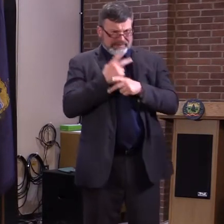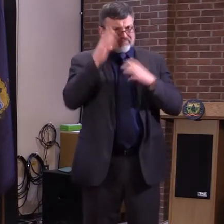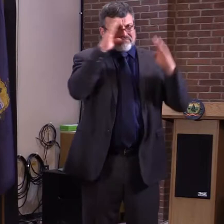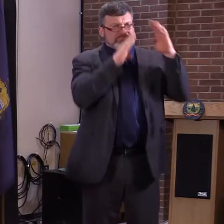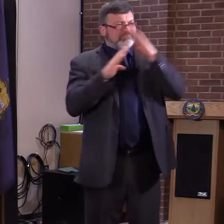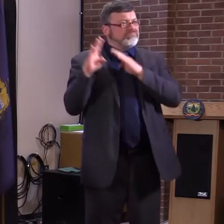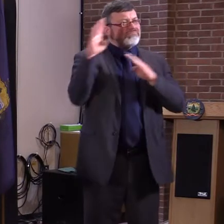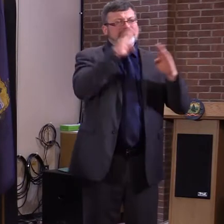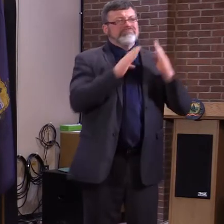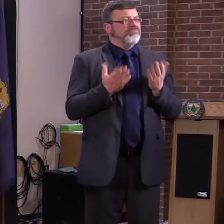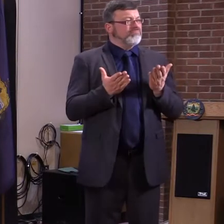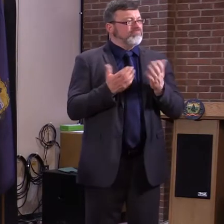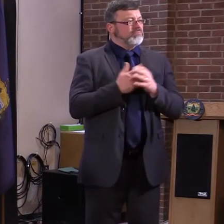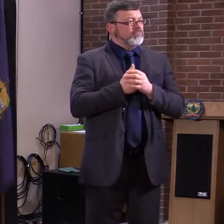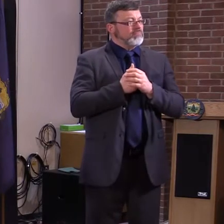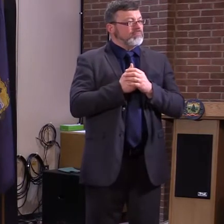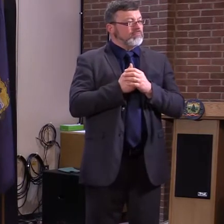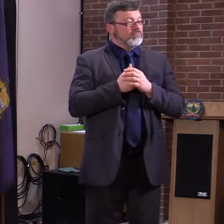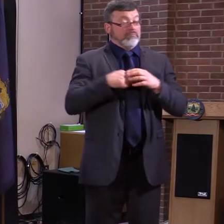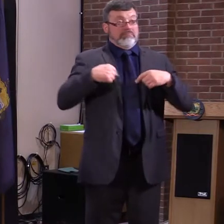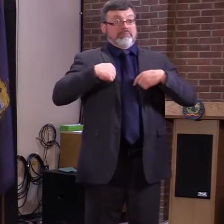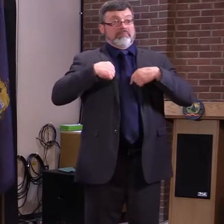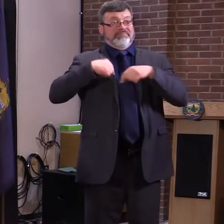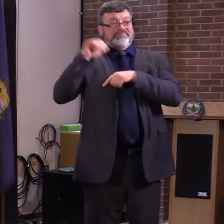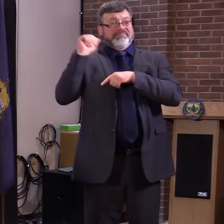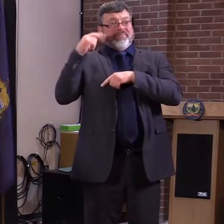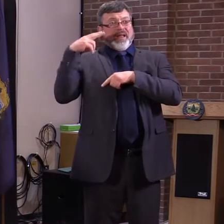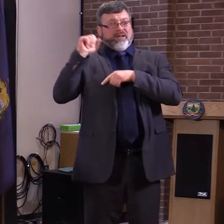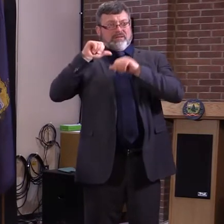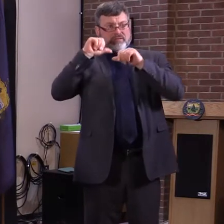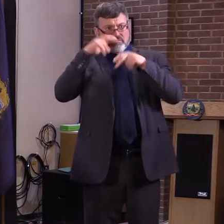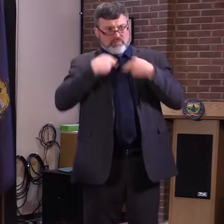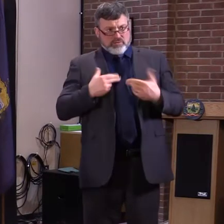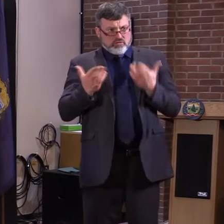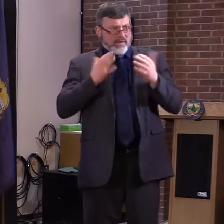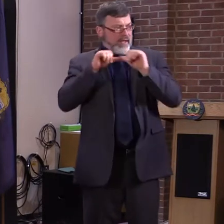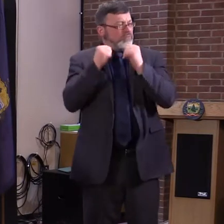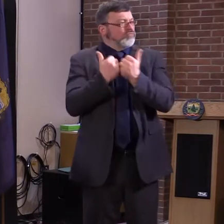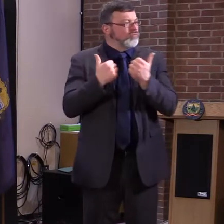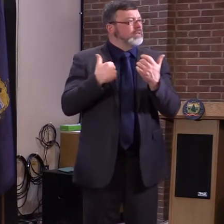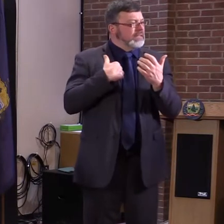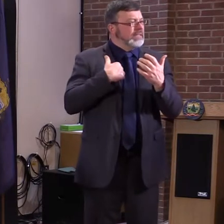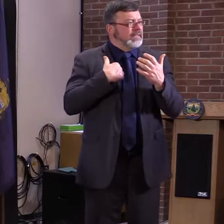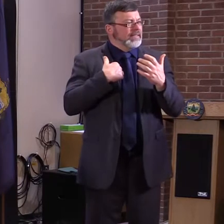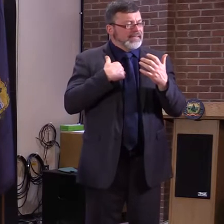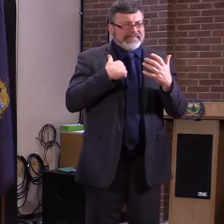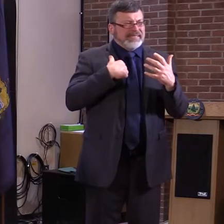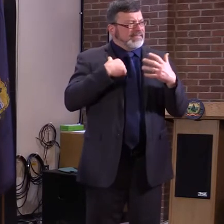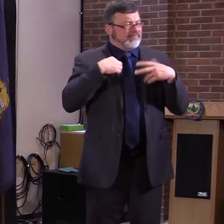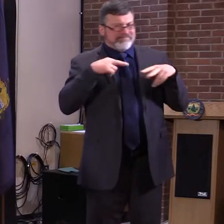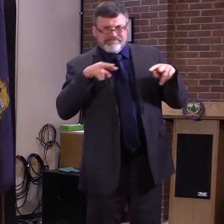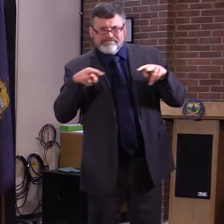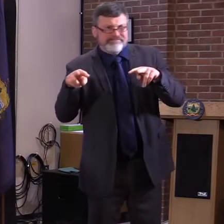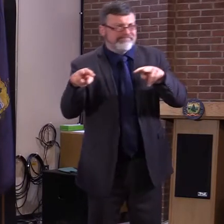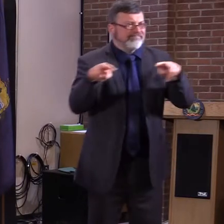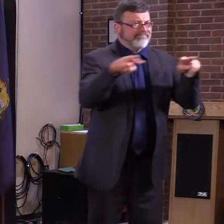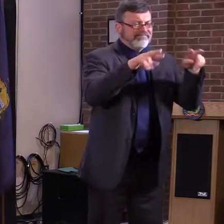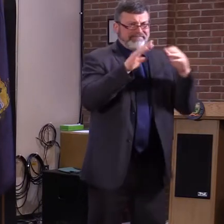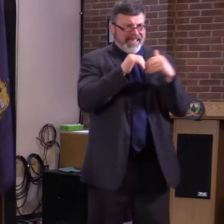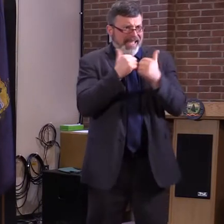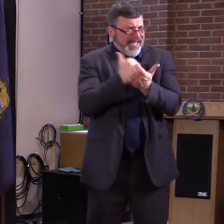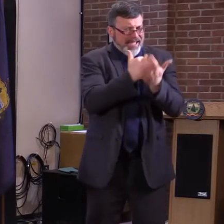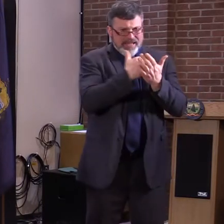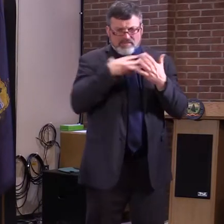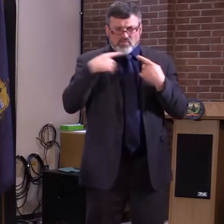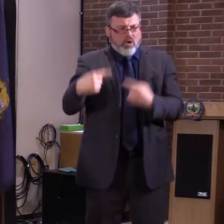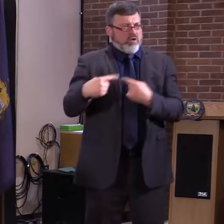Here at the Agency of Human Services, we've also seen that our colleagues are struggling. The recent report from